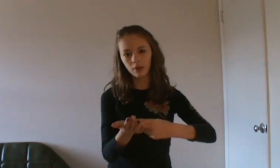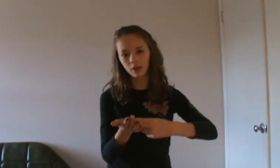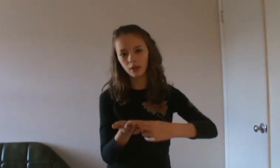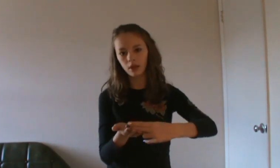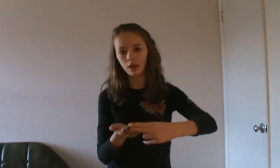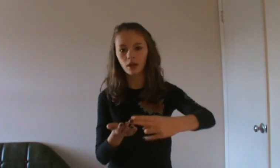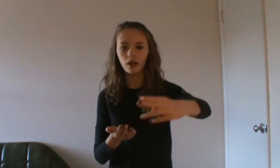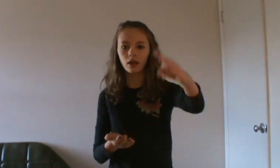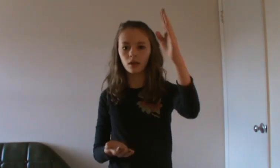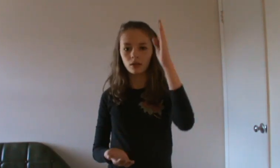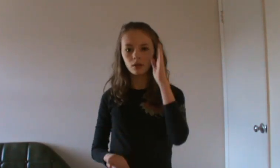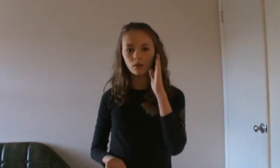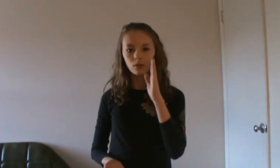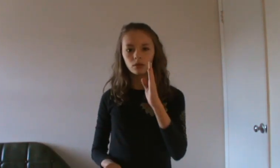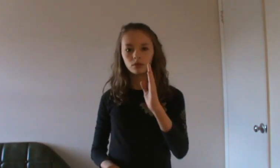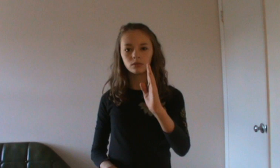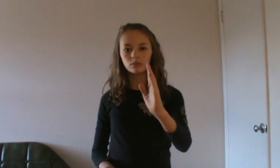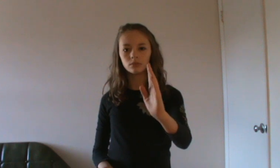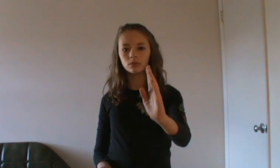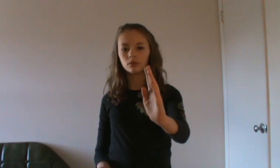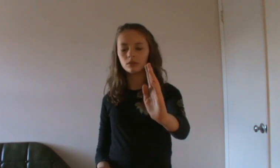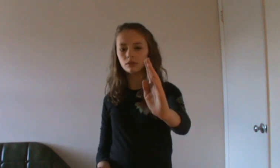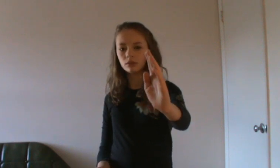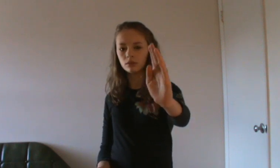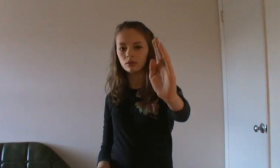Thou holdeth me,